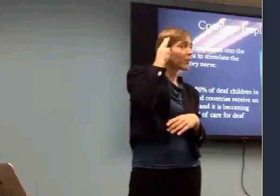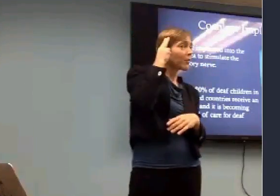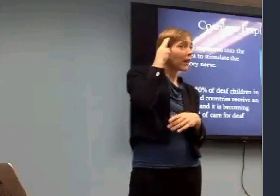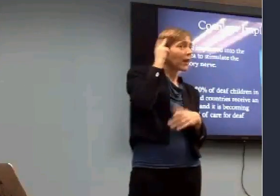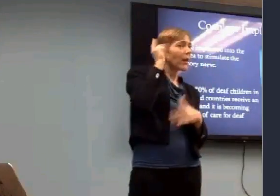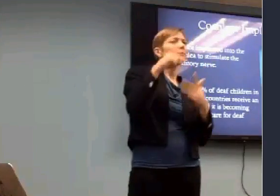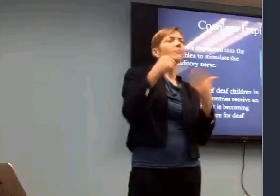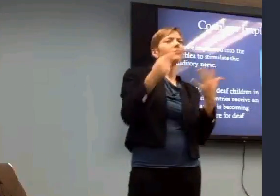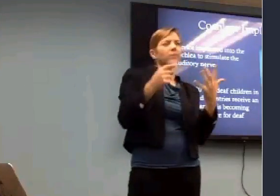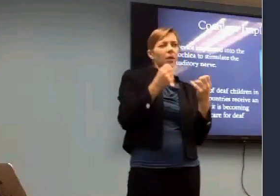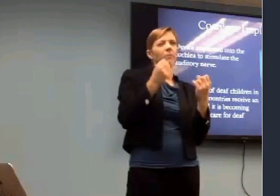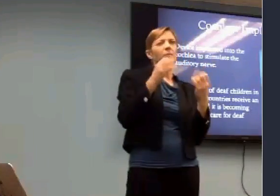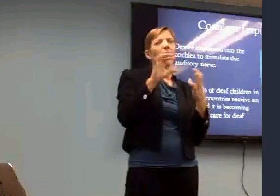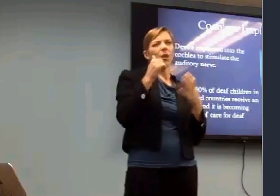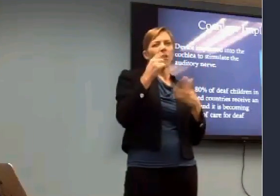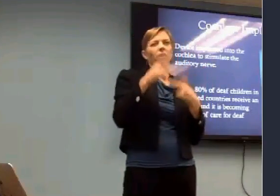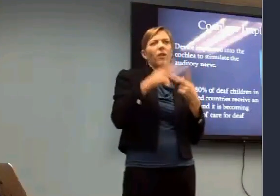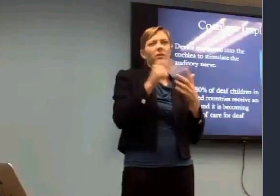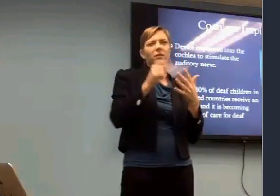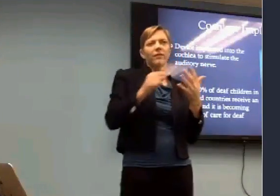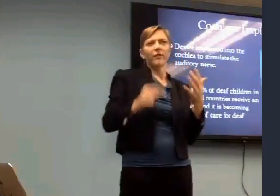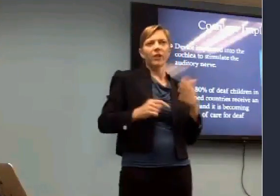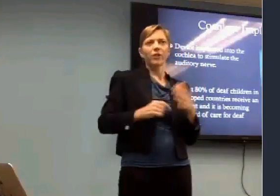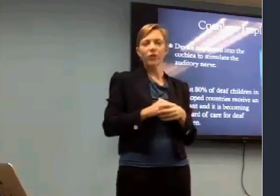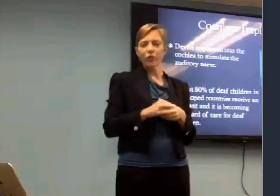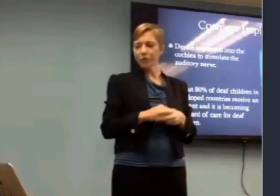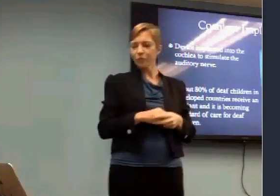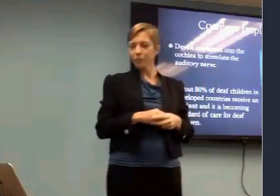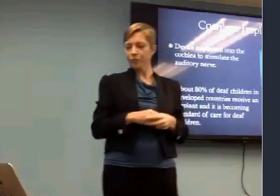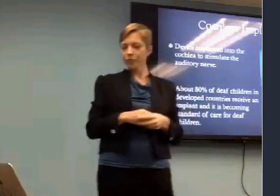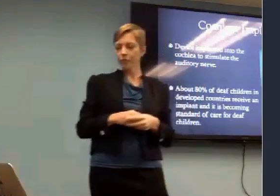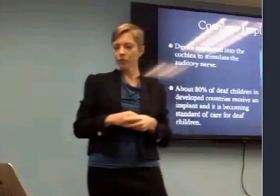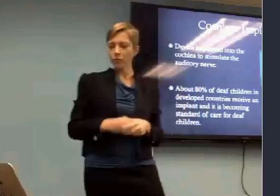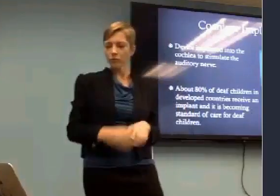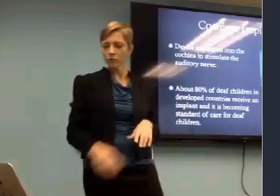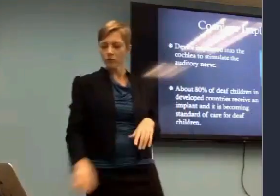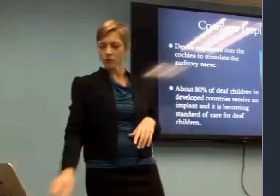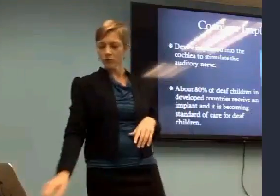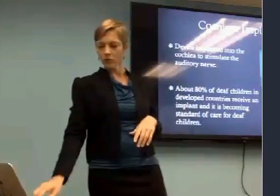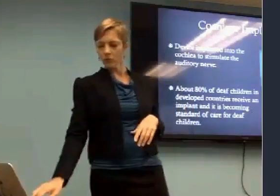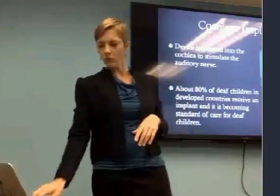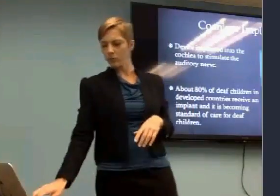to language prior to implantation, as well as a host of other factors.